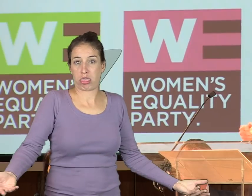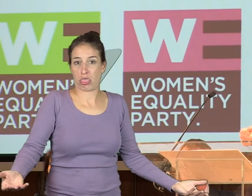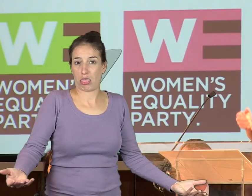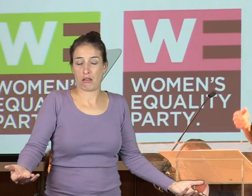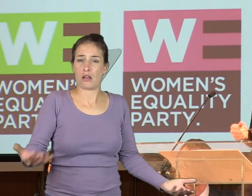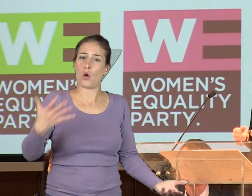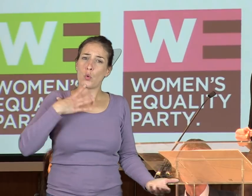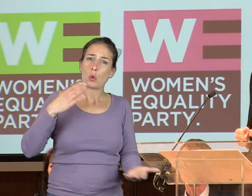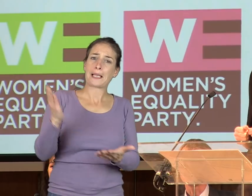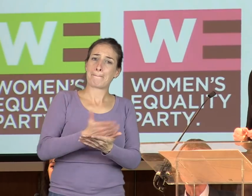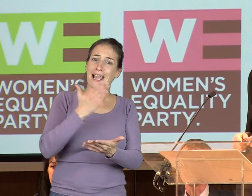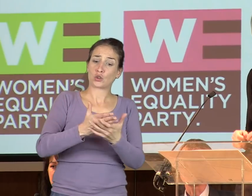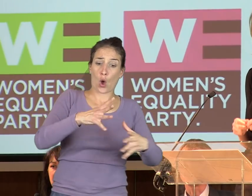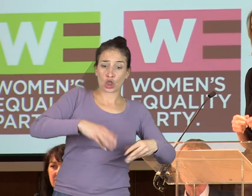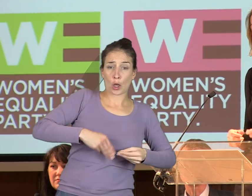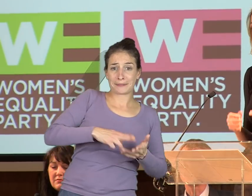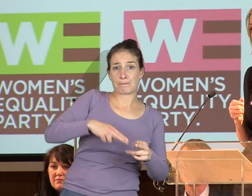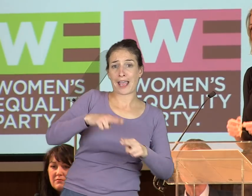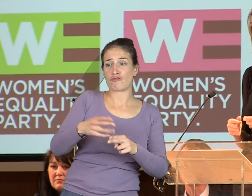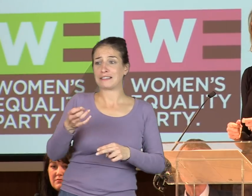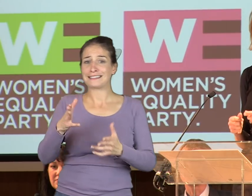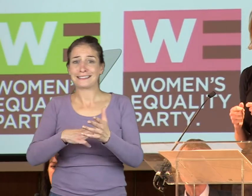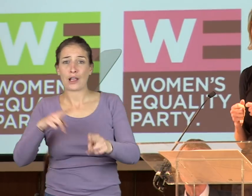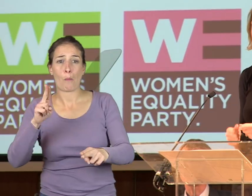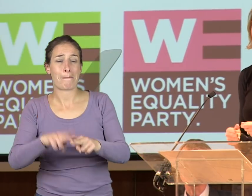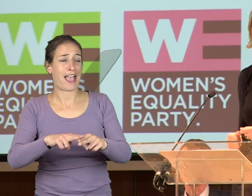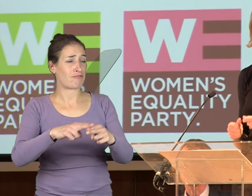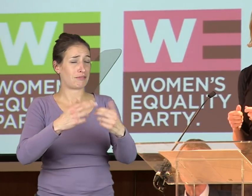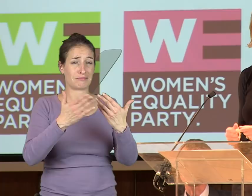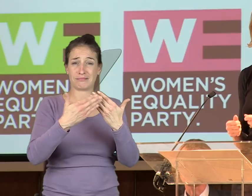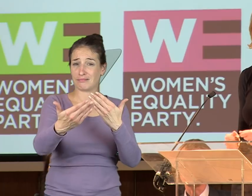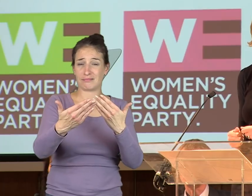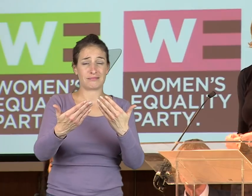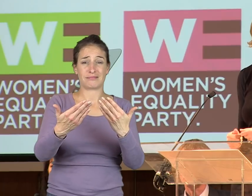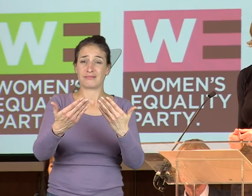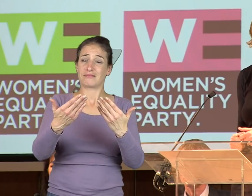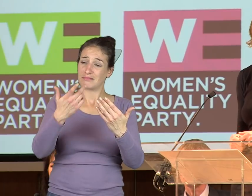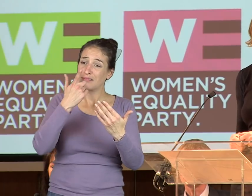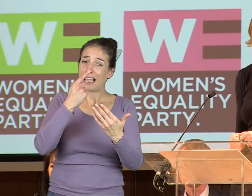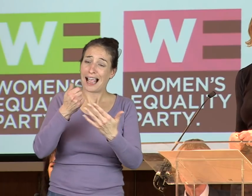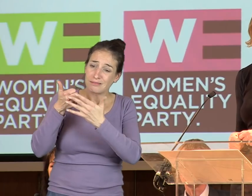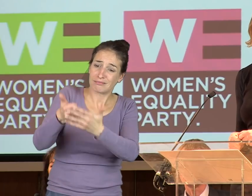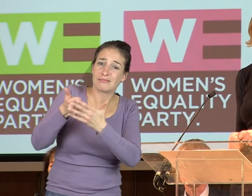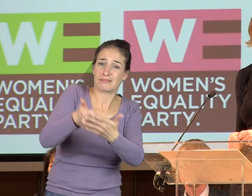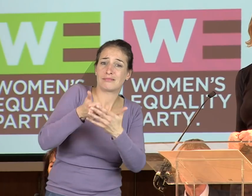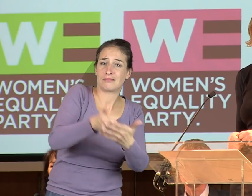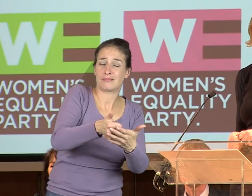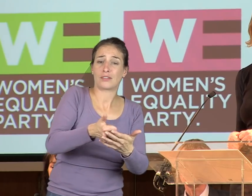encourage more fathers to take time away from work by changing attitudes around who can and who should care.